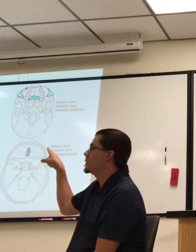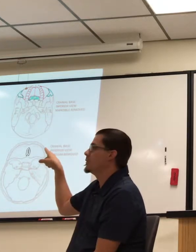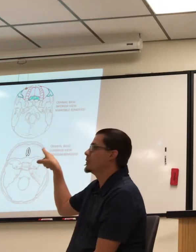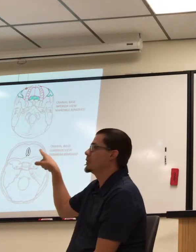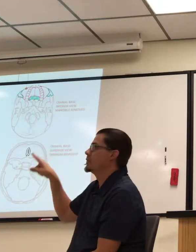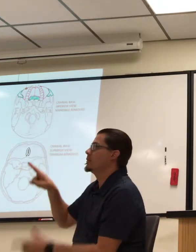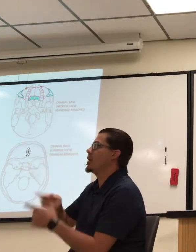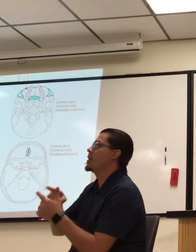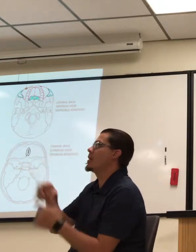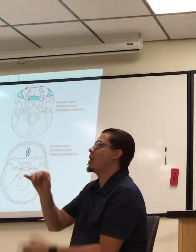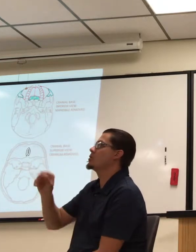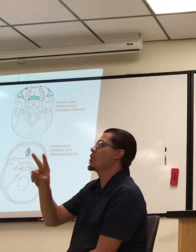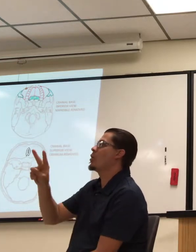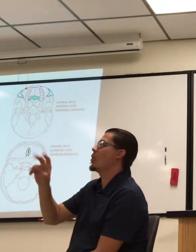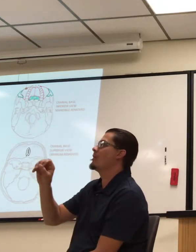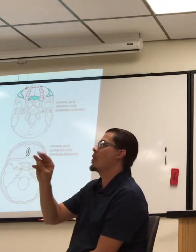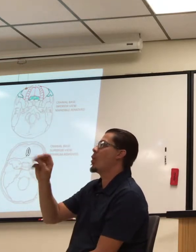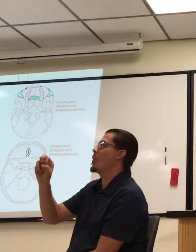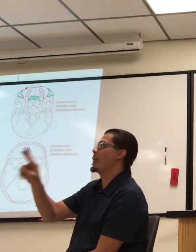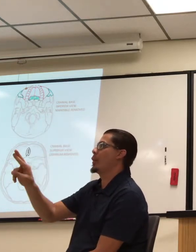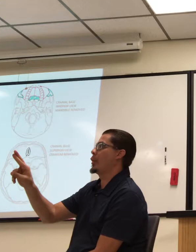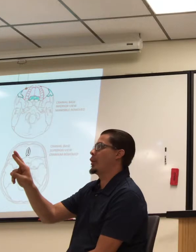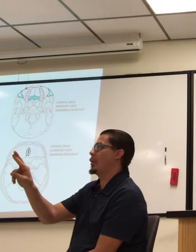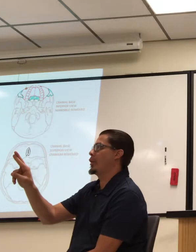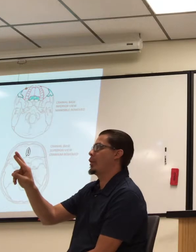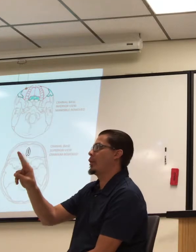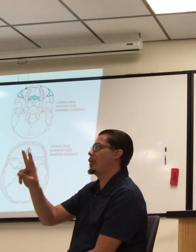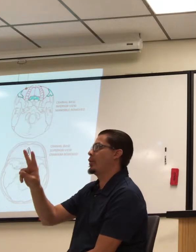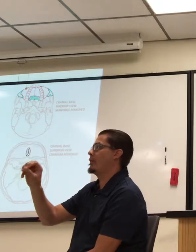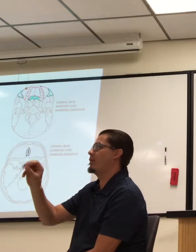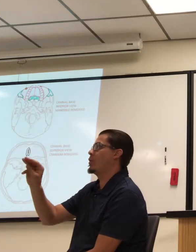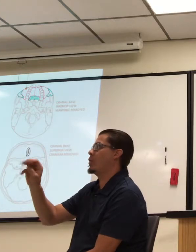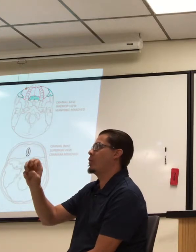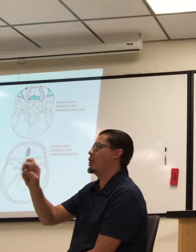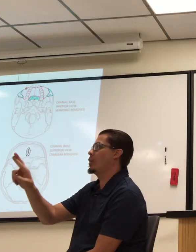also inside the nasal cavity.